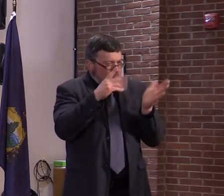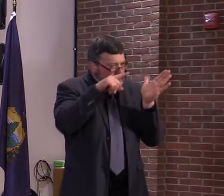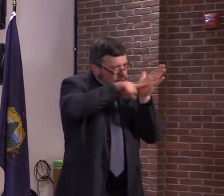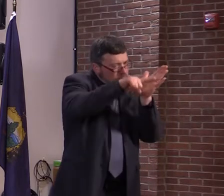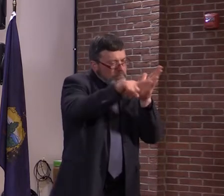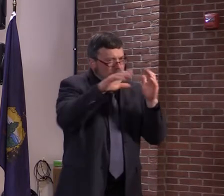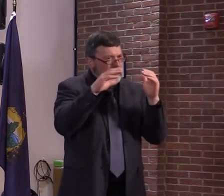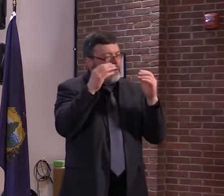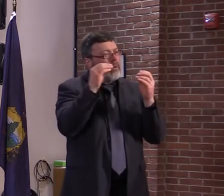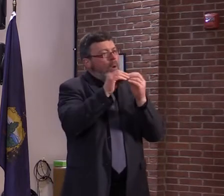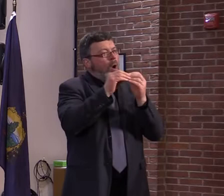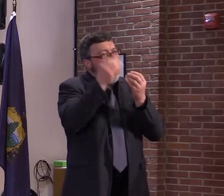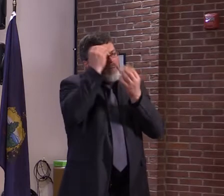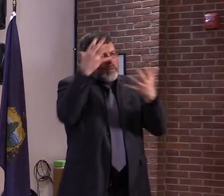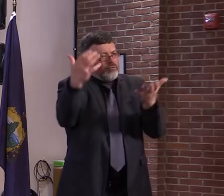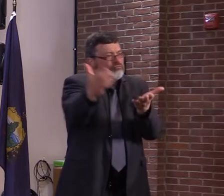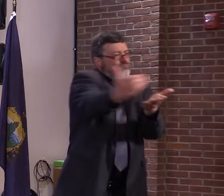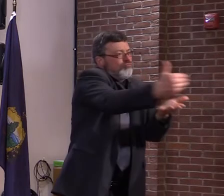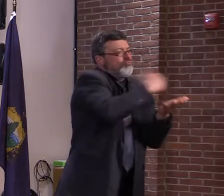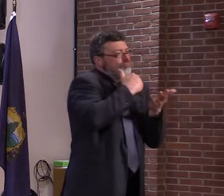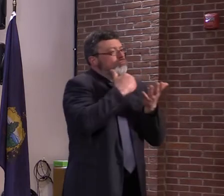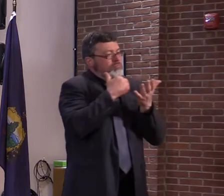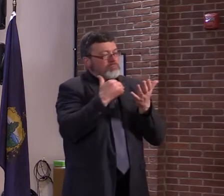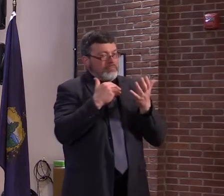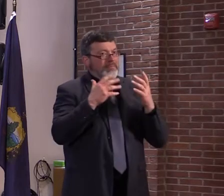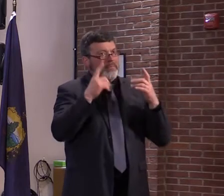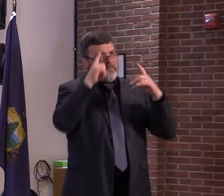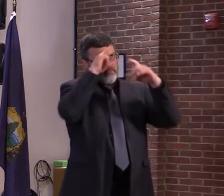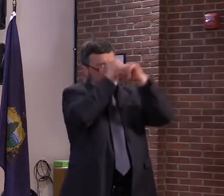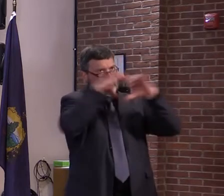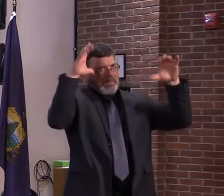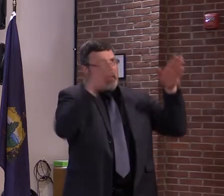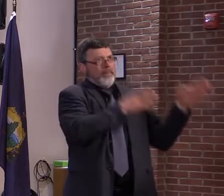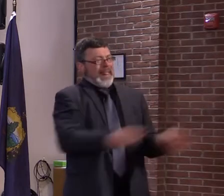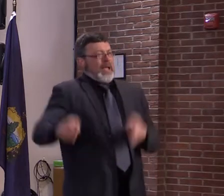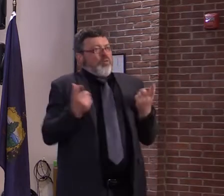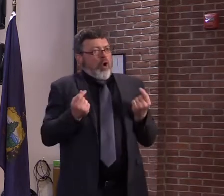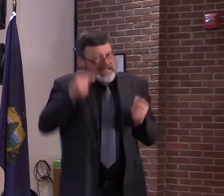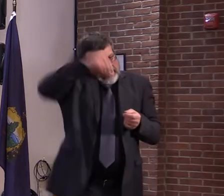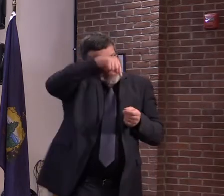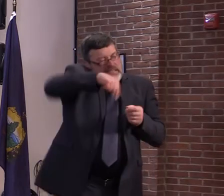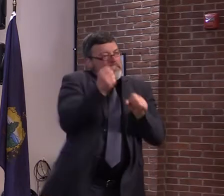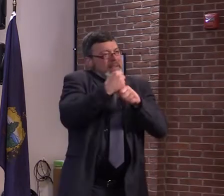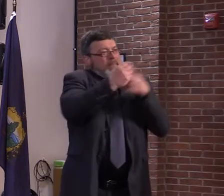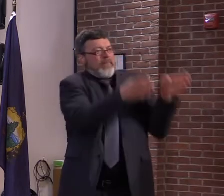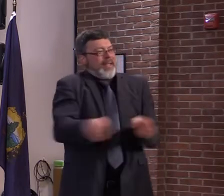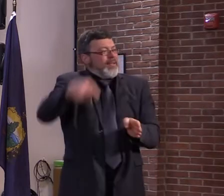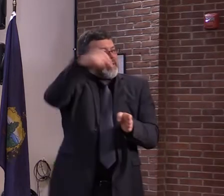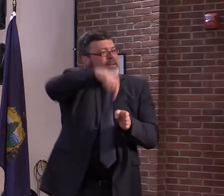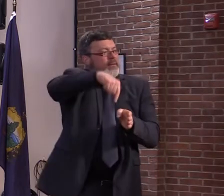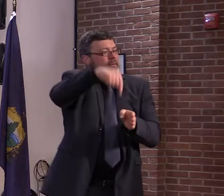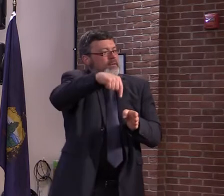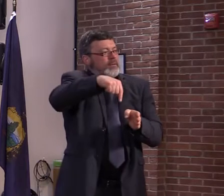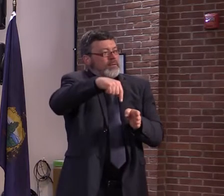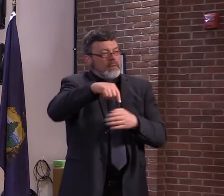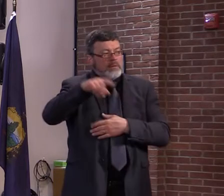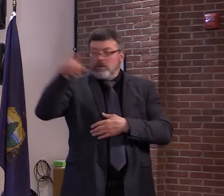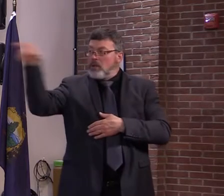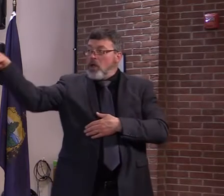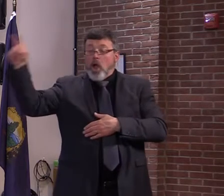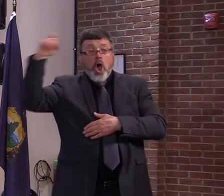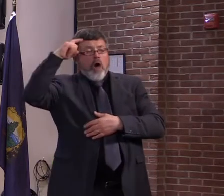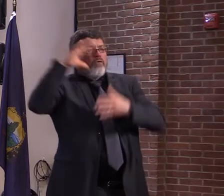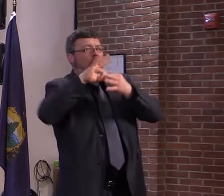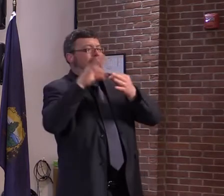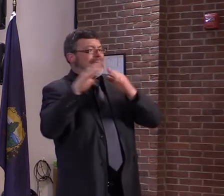a core strategy for Vermont. As the governor said, it's exclusively been in urban settings, whether you're in